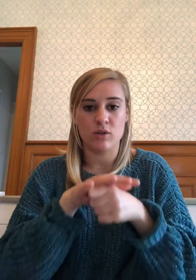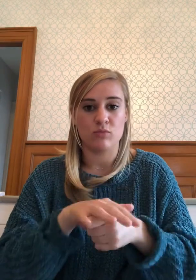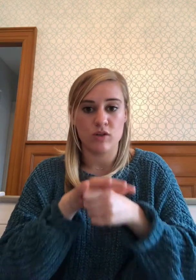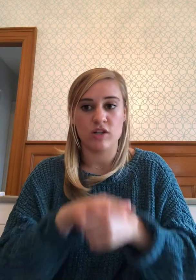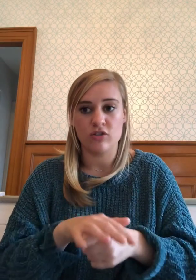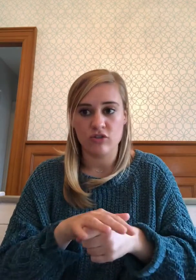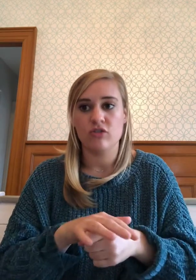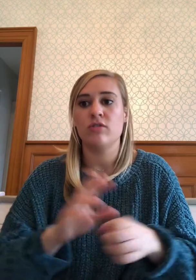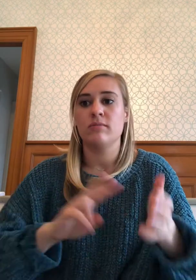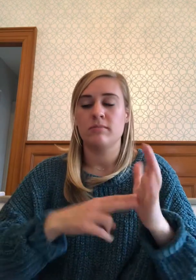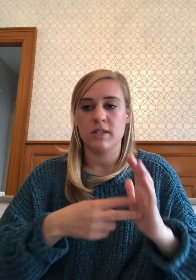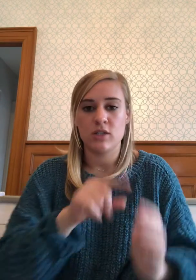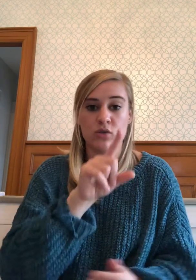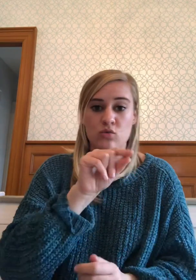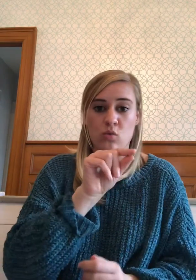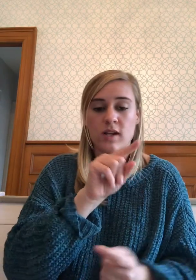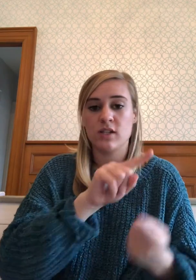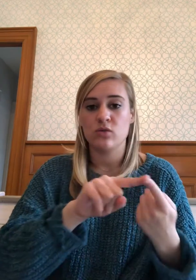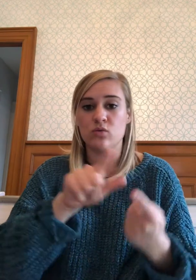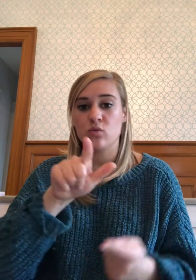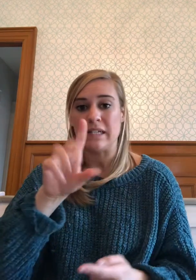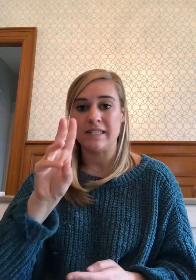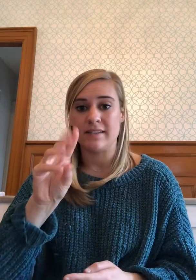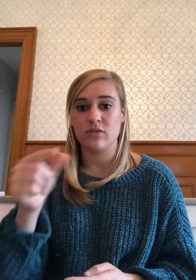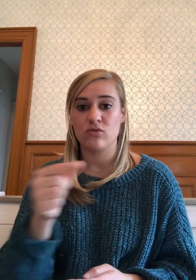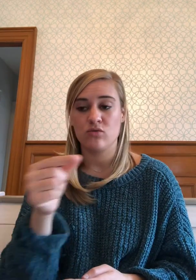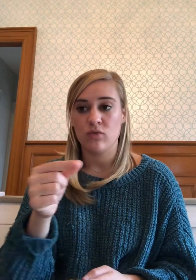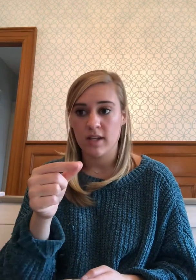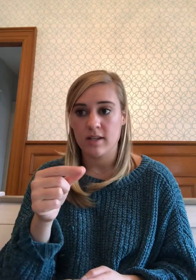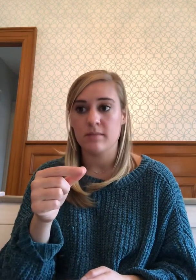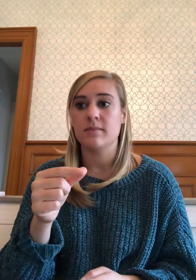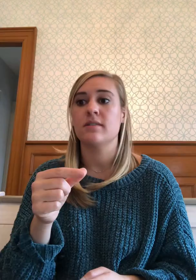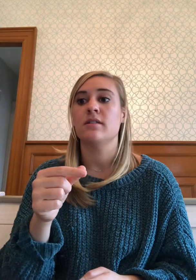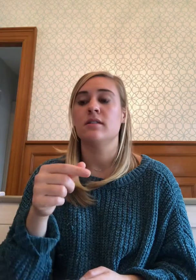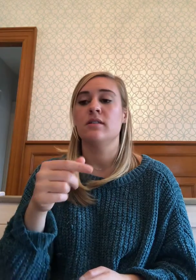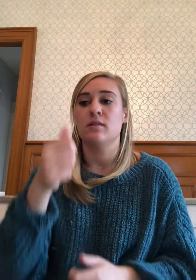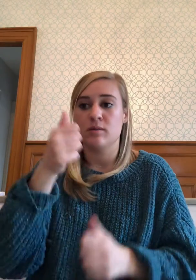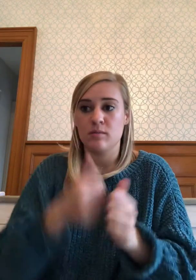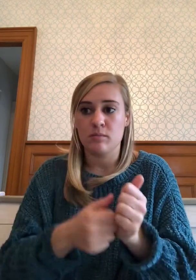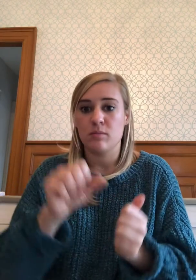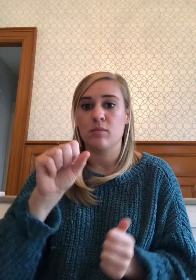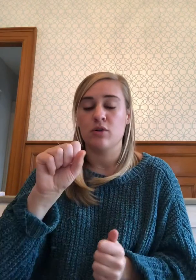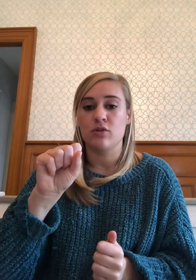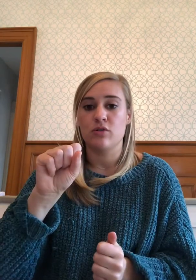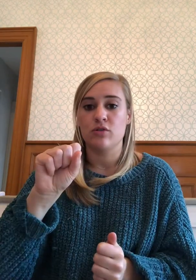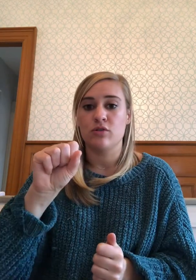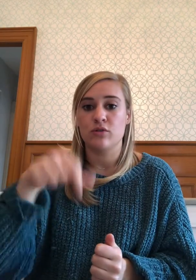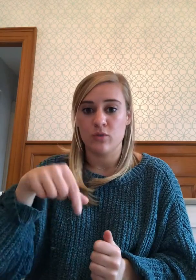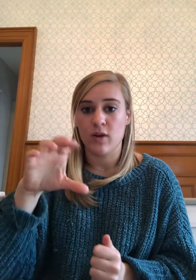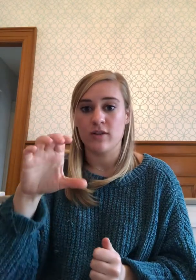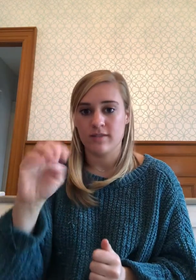square centimeter. Now, I've never asked or seen a test question